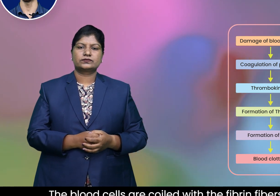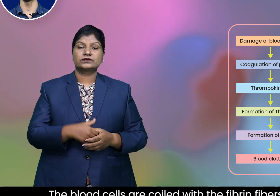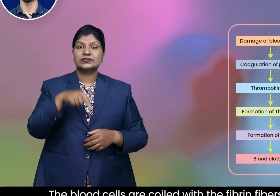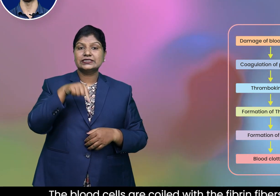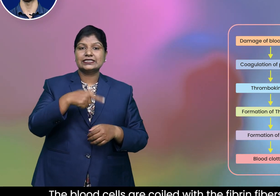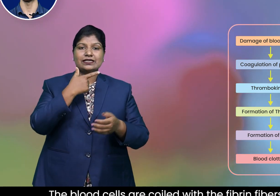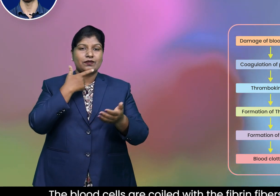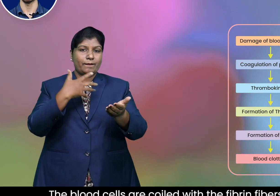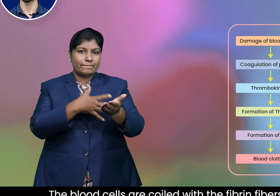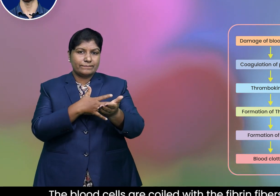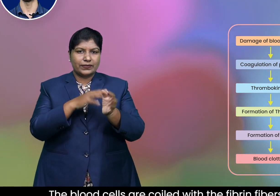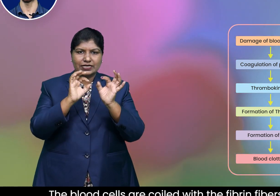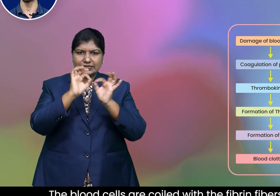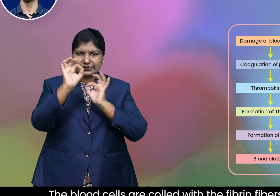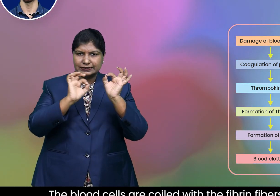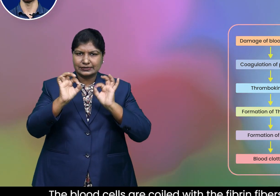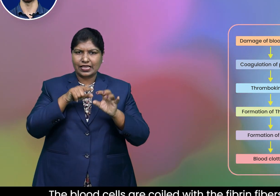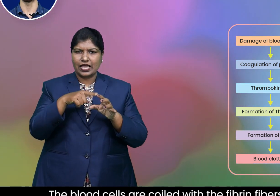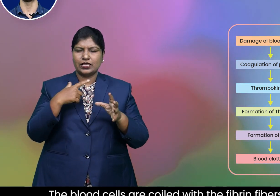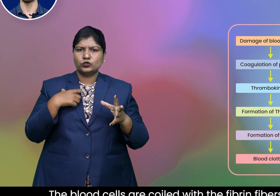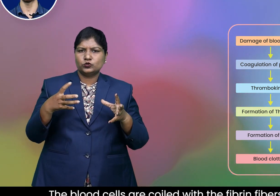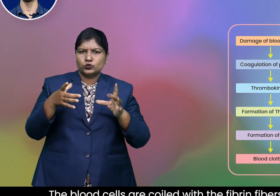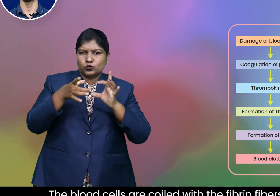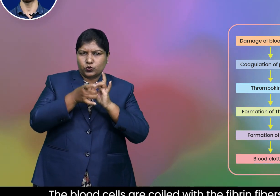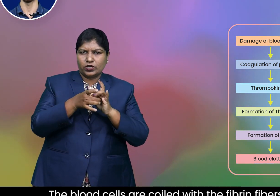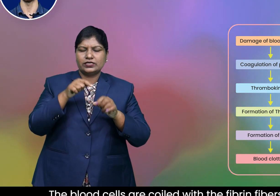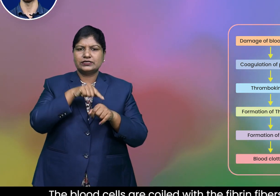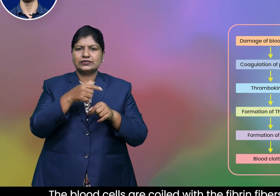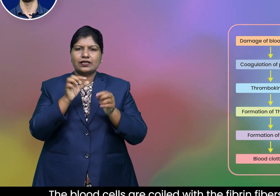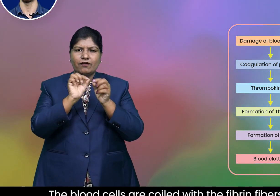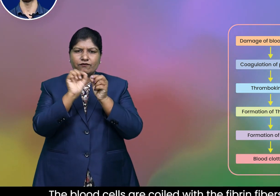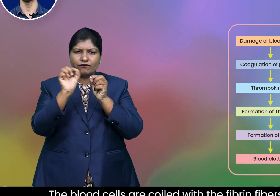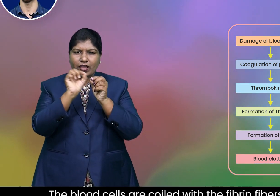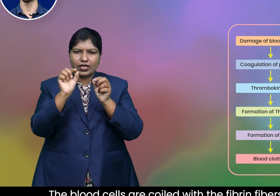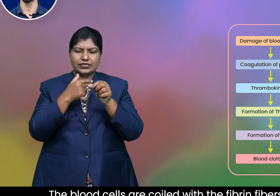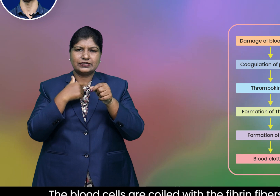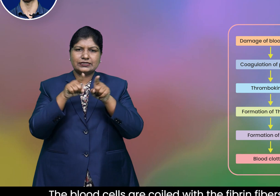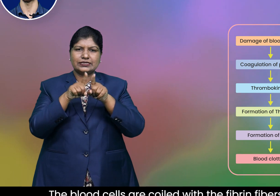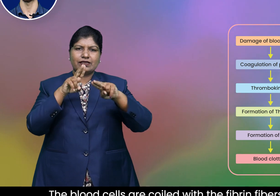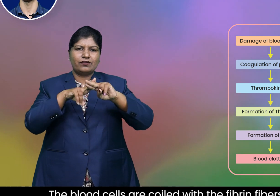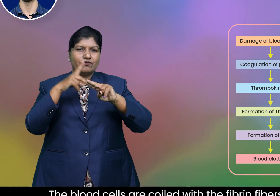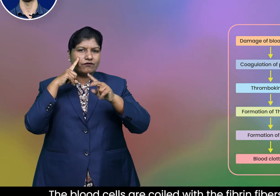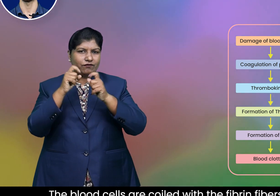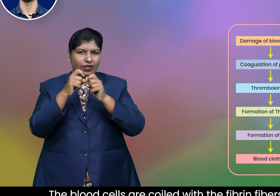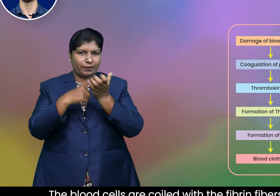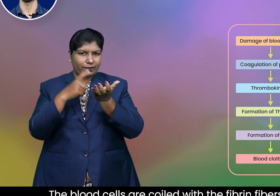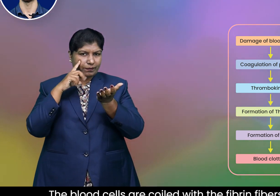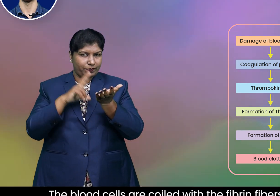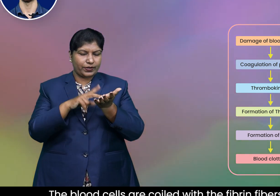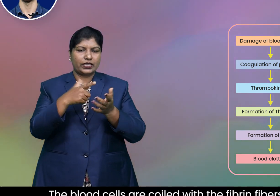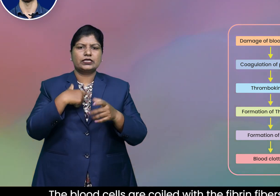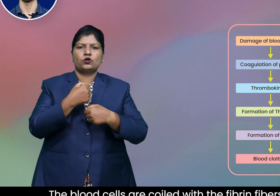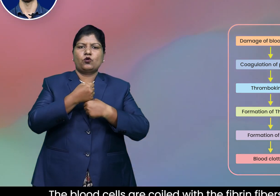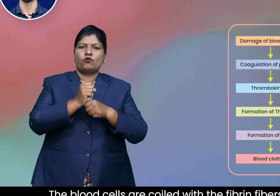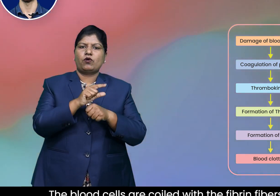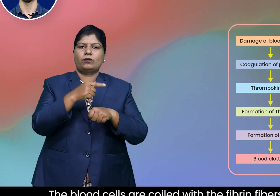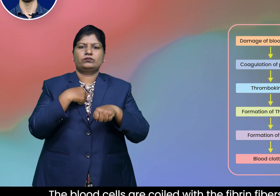The blood cells are coiled with the fibrin fibers forming the clot.